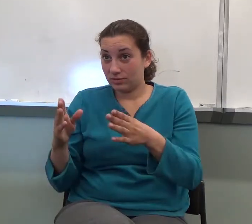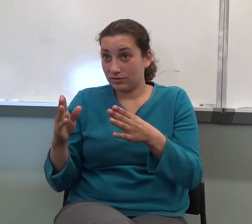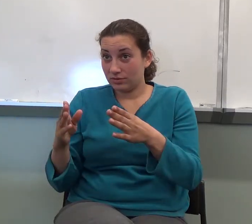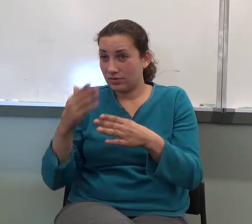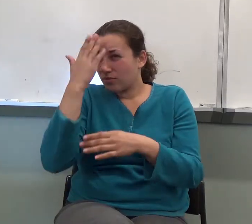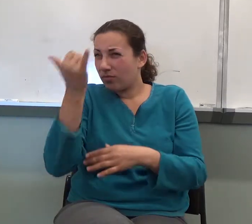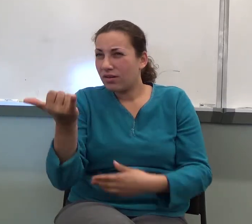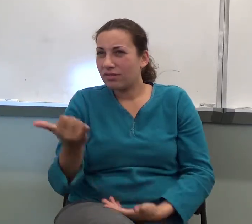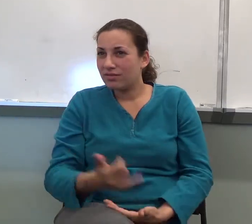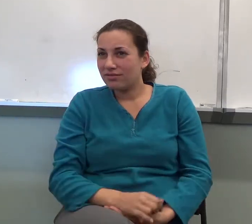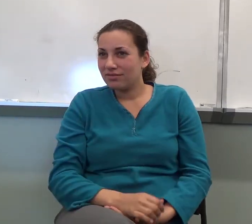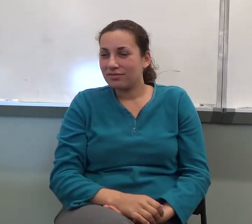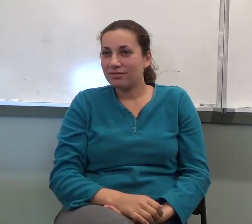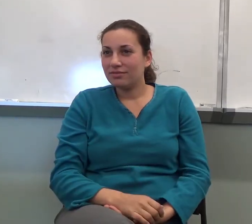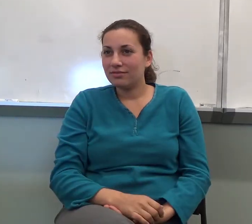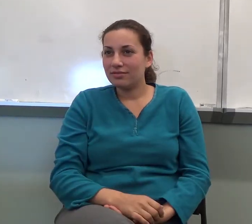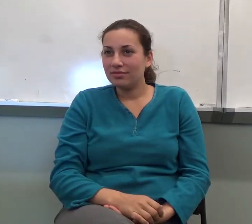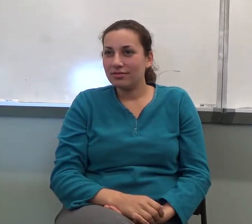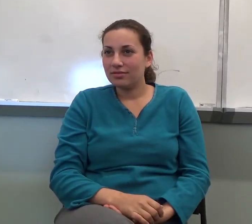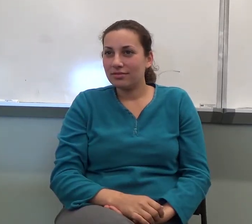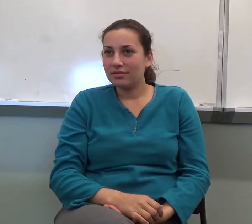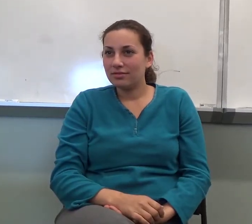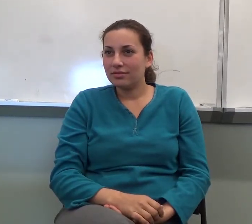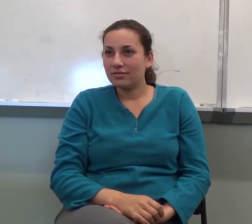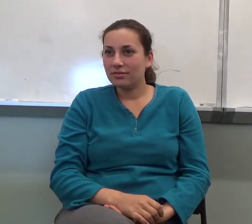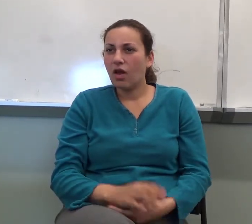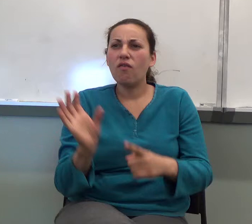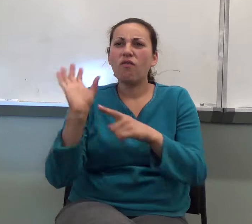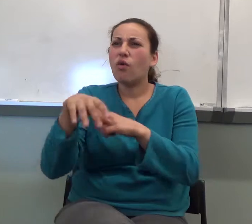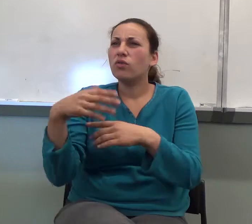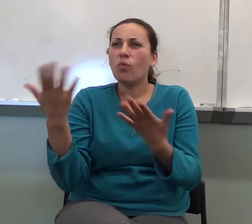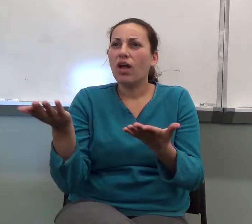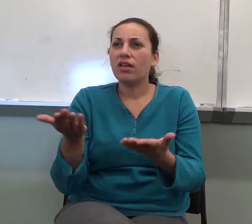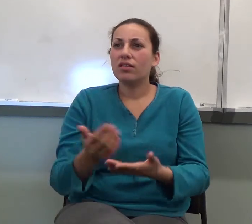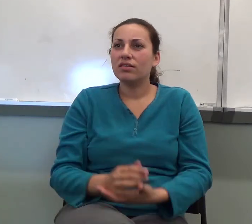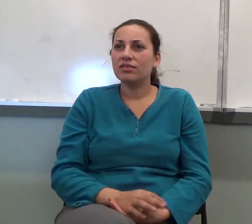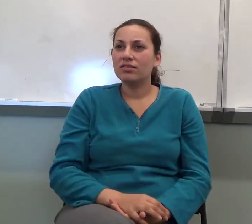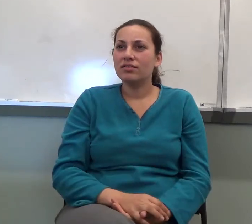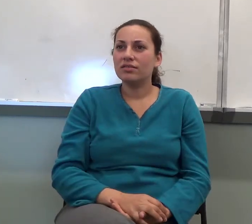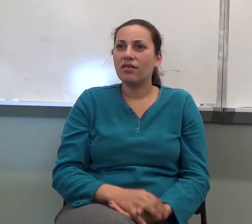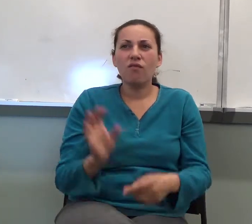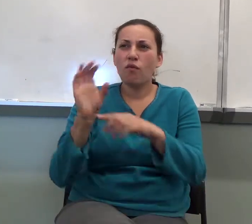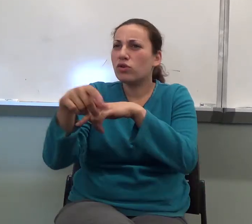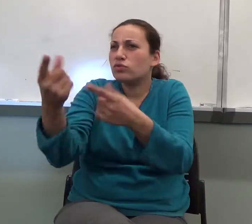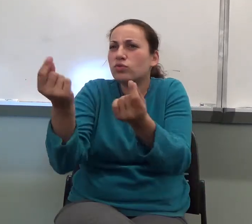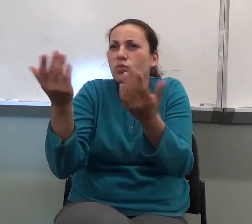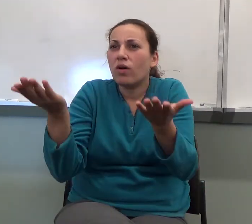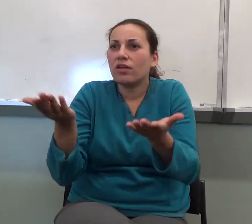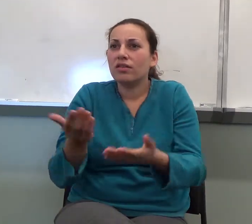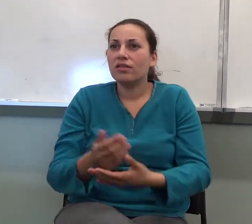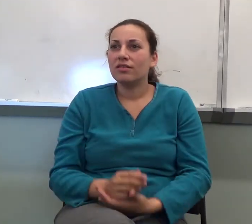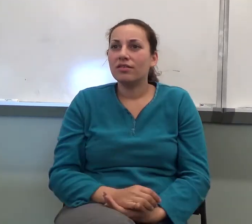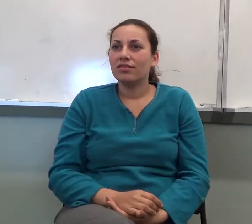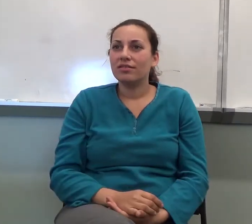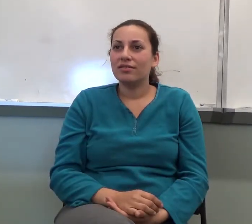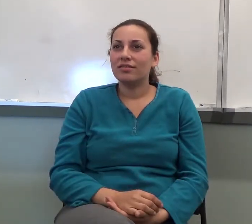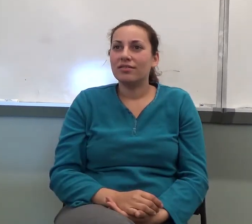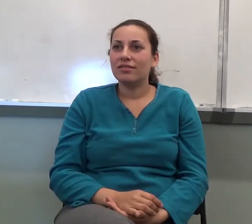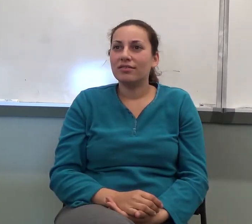you start getting some digits coming up. All right, now we want to take this one, which would be $1.49, and divide